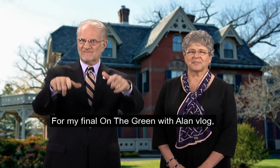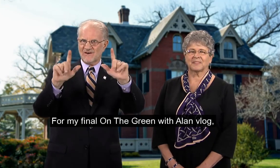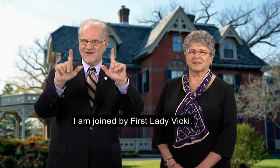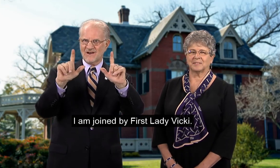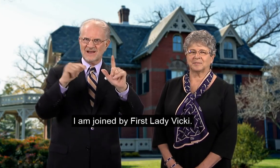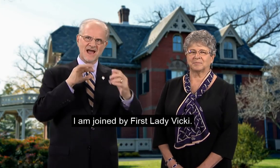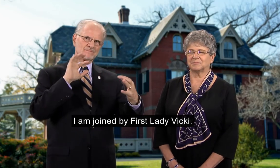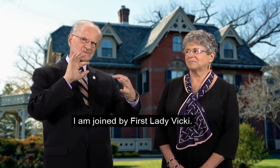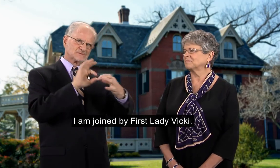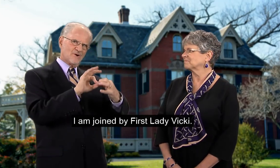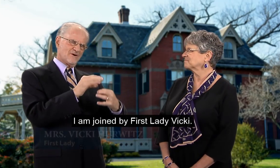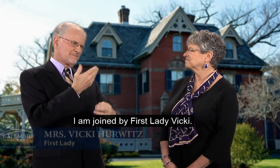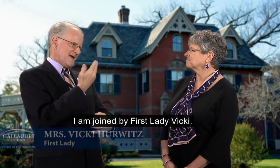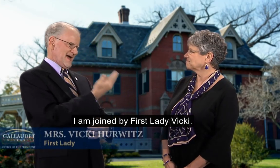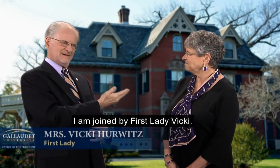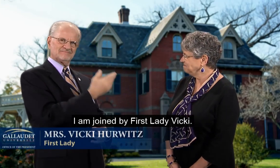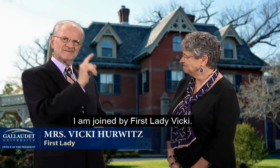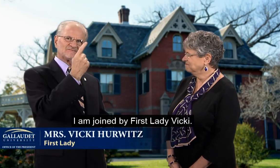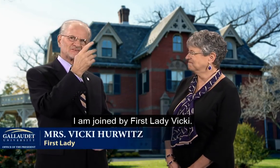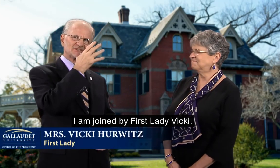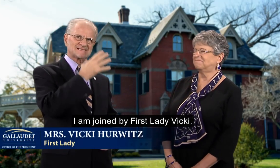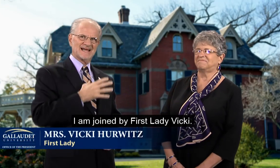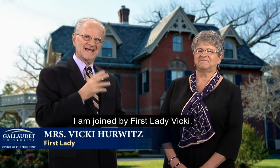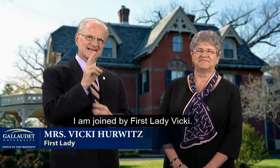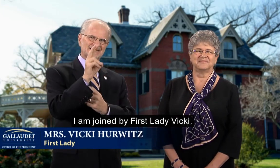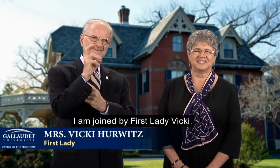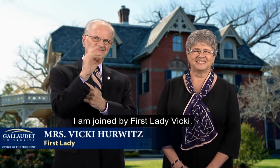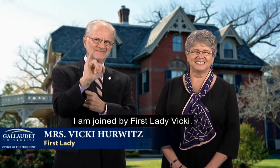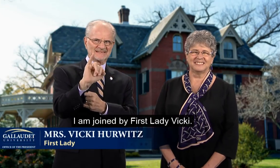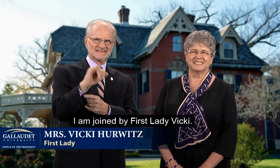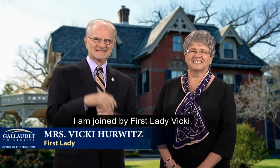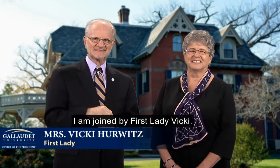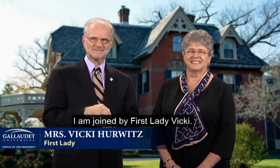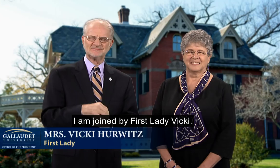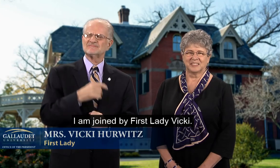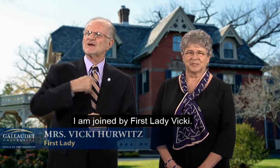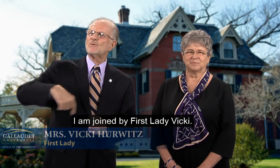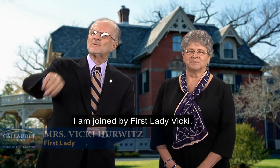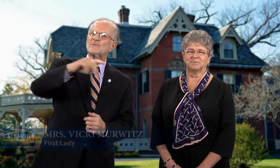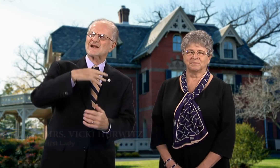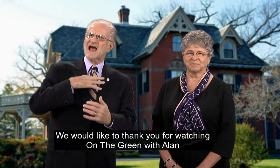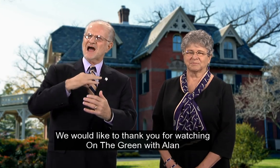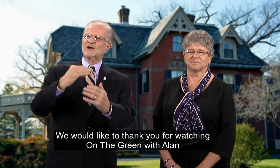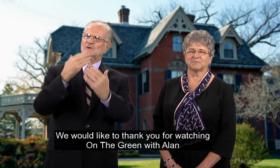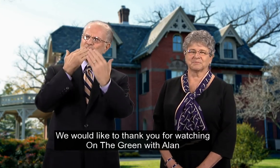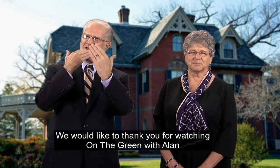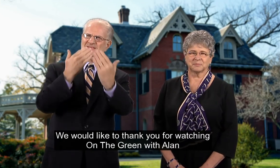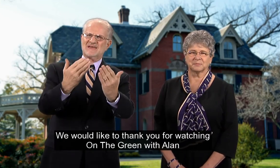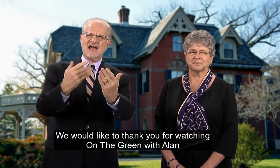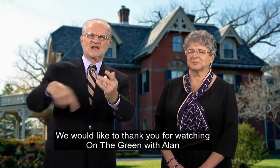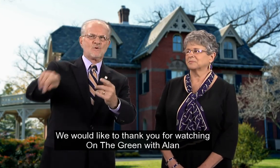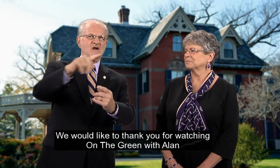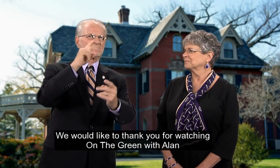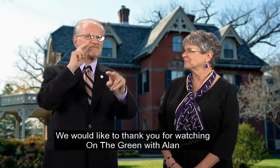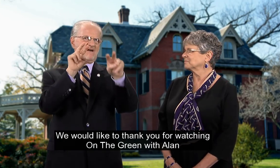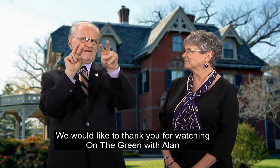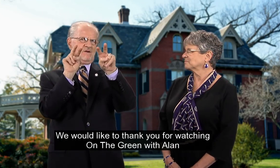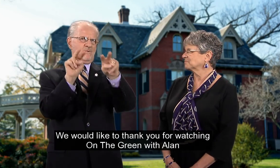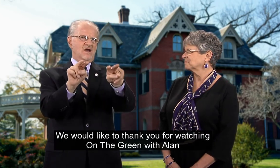I am joined by First Lady Vicki. We would like to thank you for watching